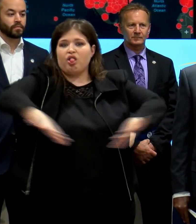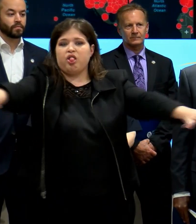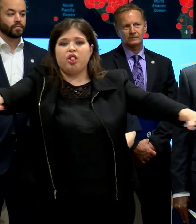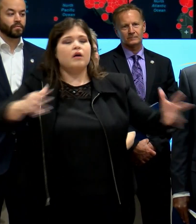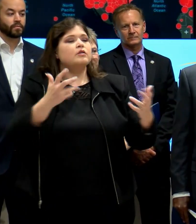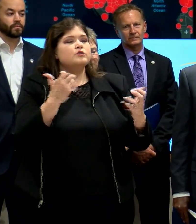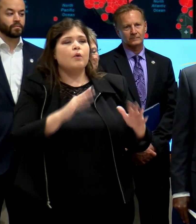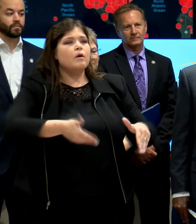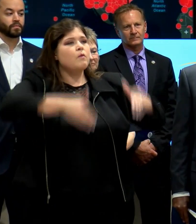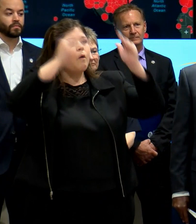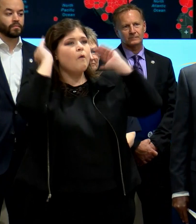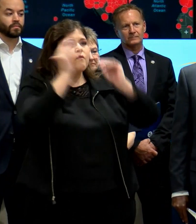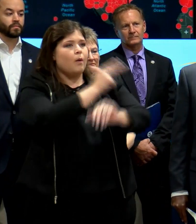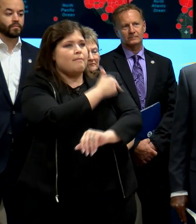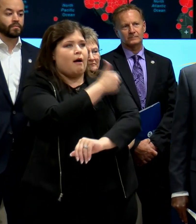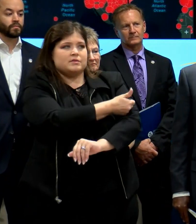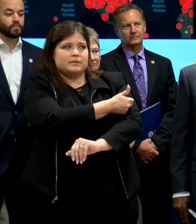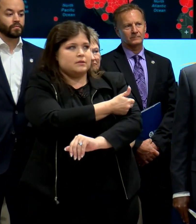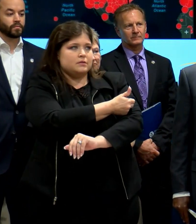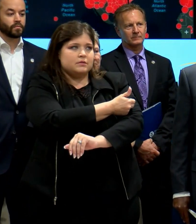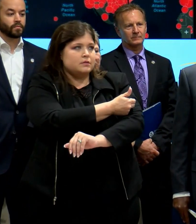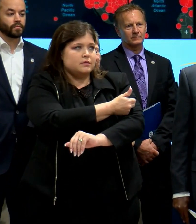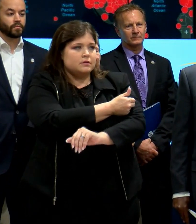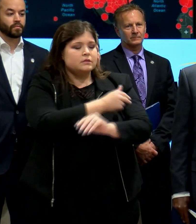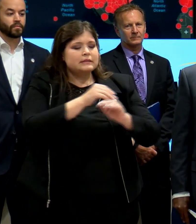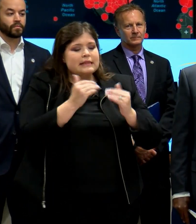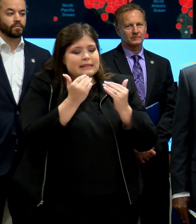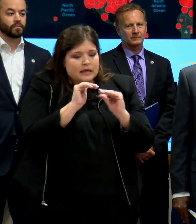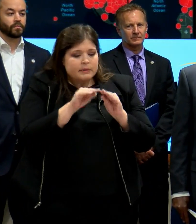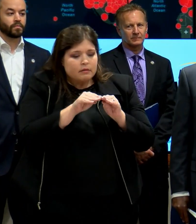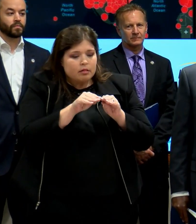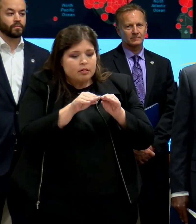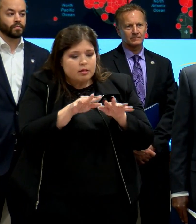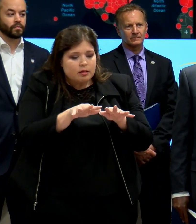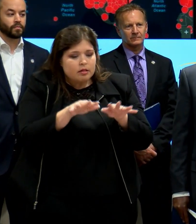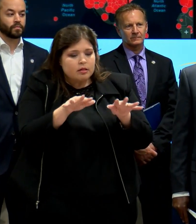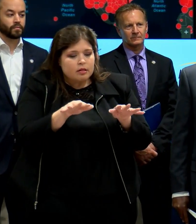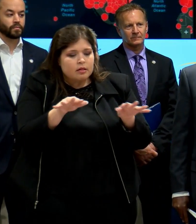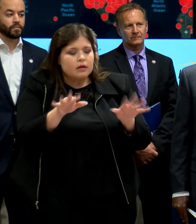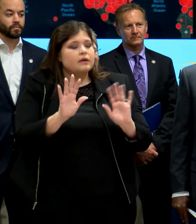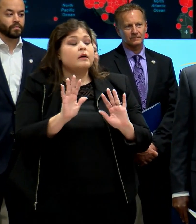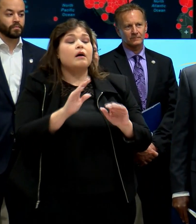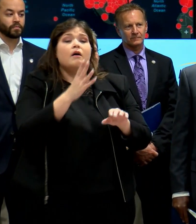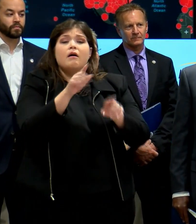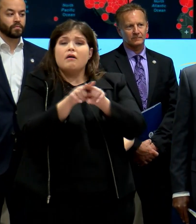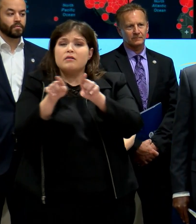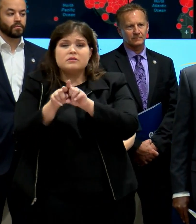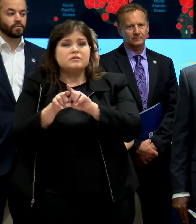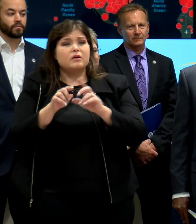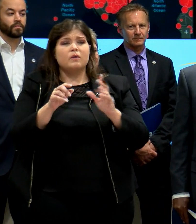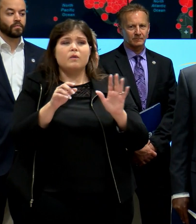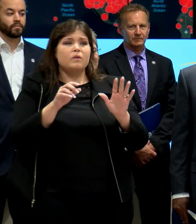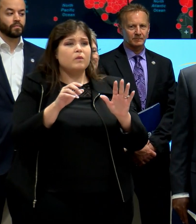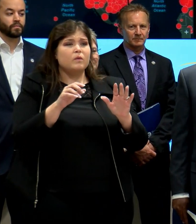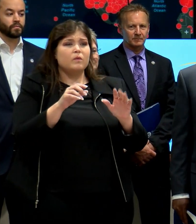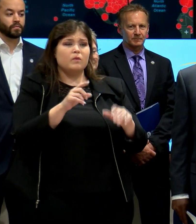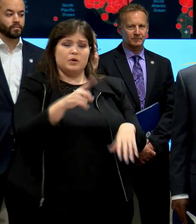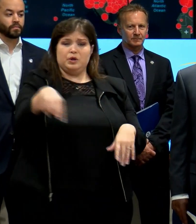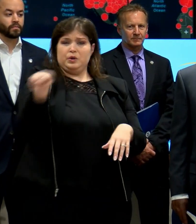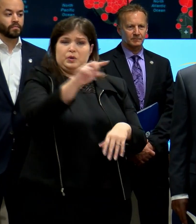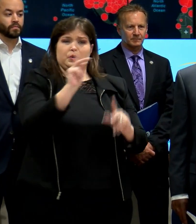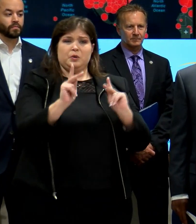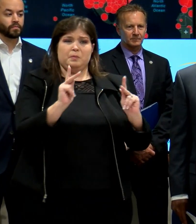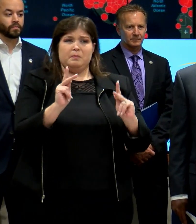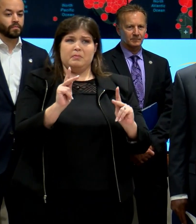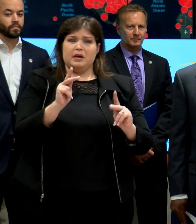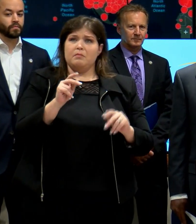healthcare delivery system. And let me just say this. Neither should people expect government to tell them what to do